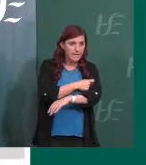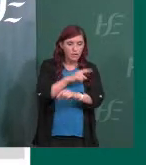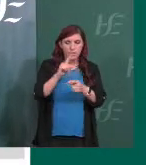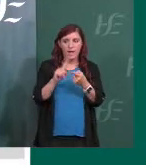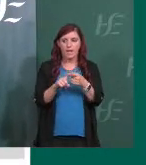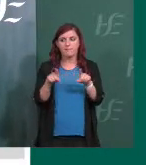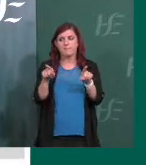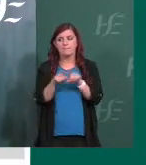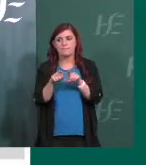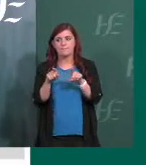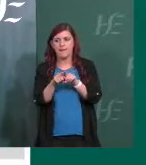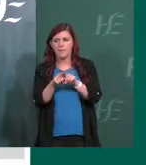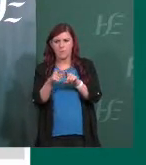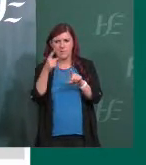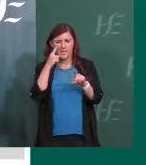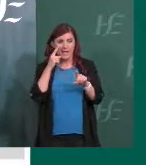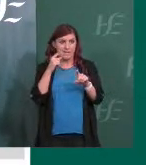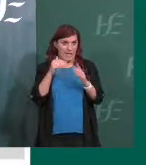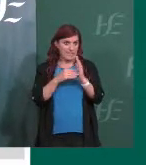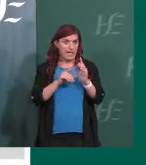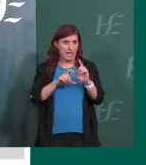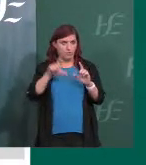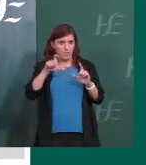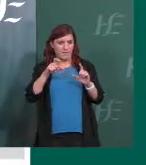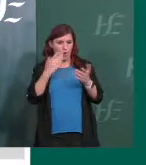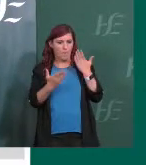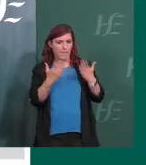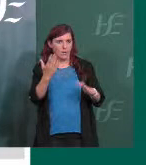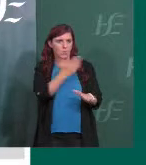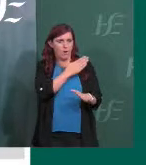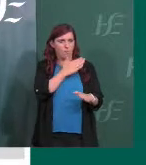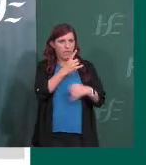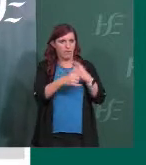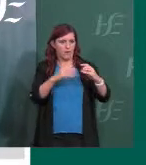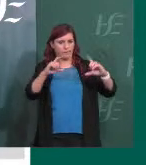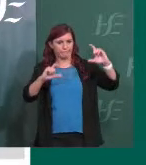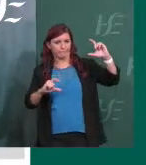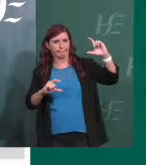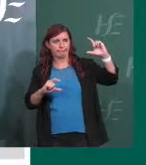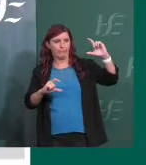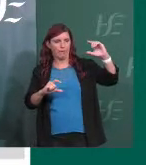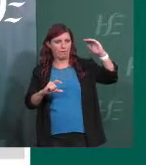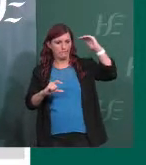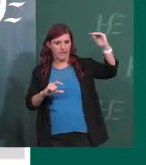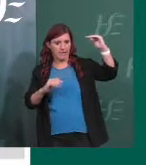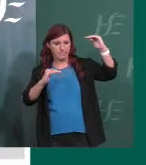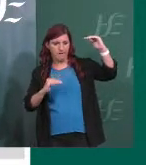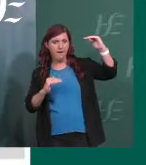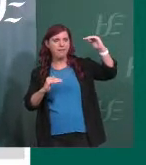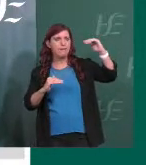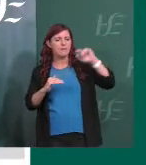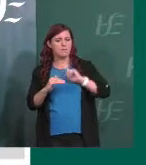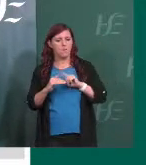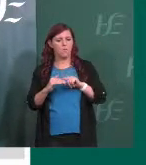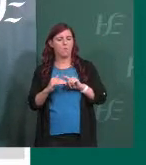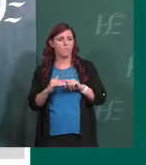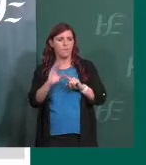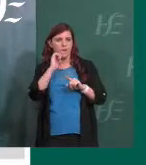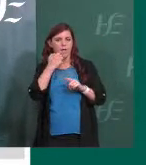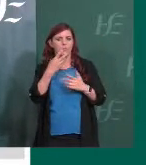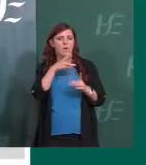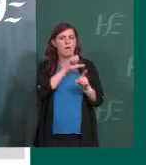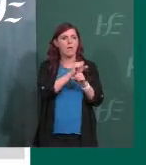all the other measures that are in place in the acute hospital system, which are designed to pick up cases early and make sure